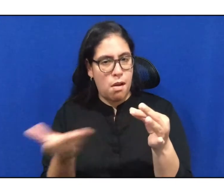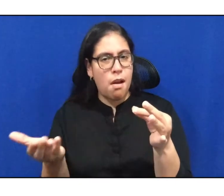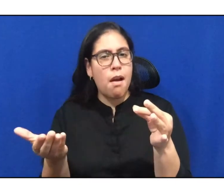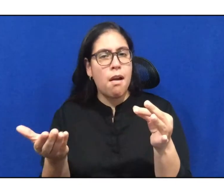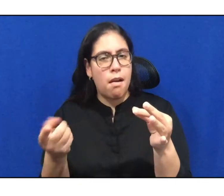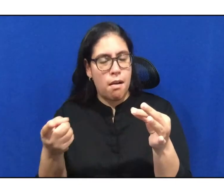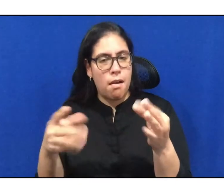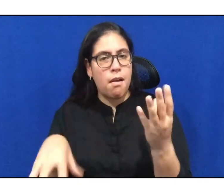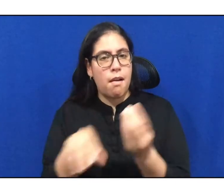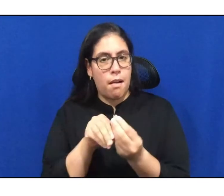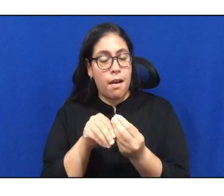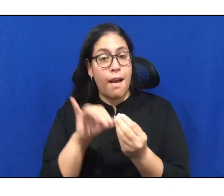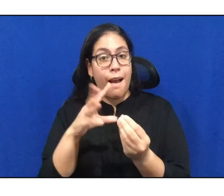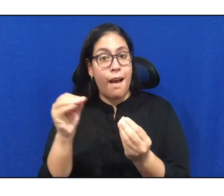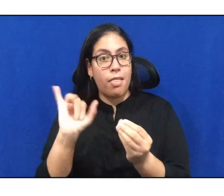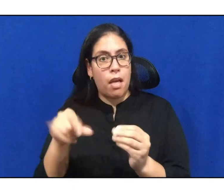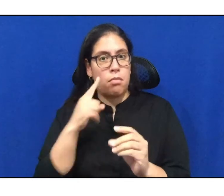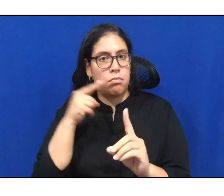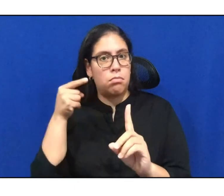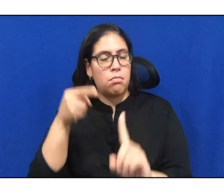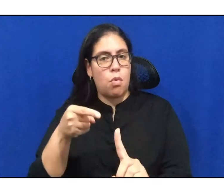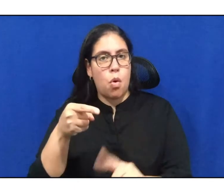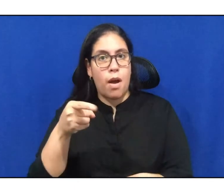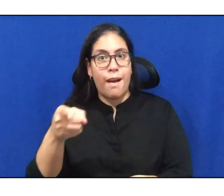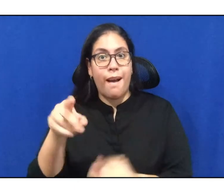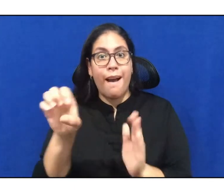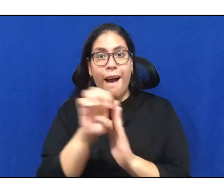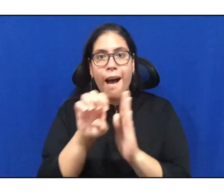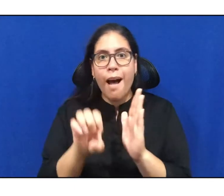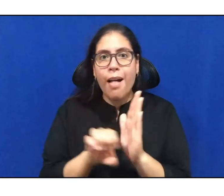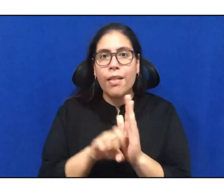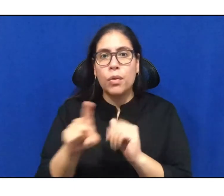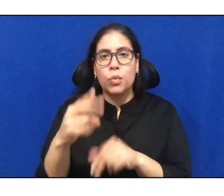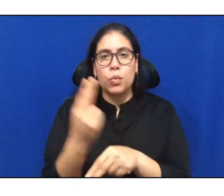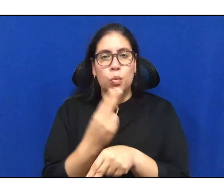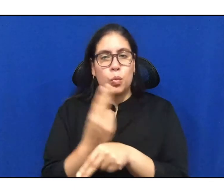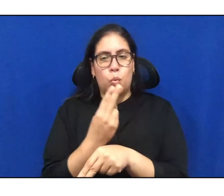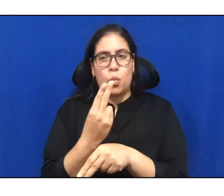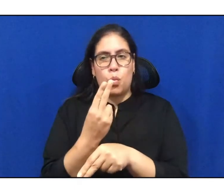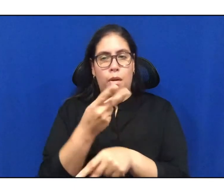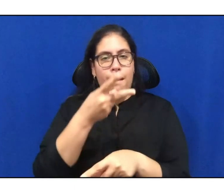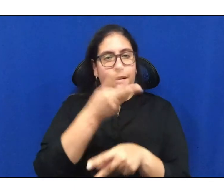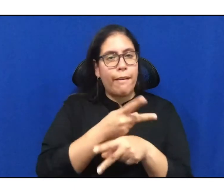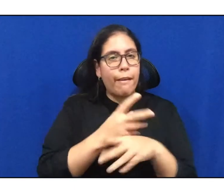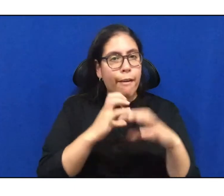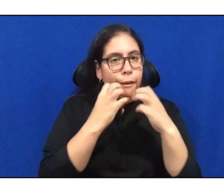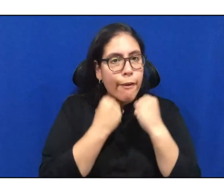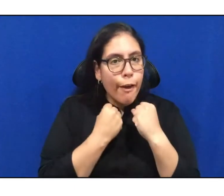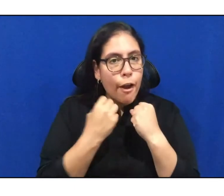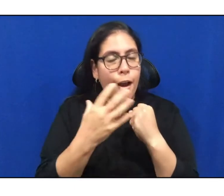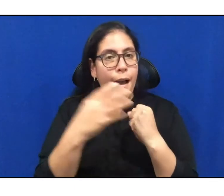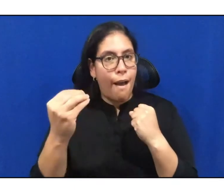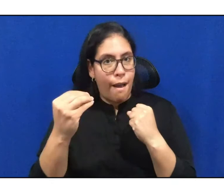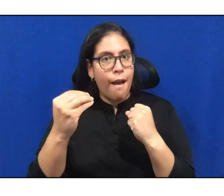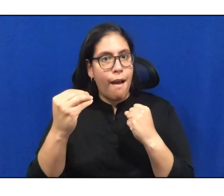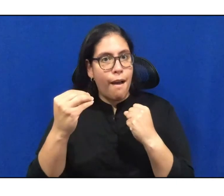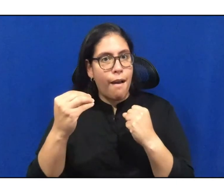And it's I think you used the word care and context, right? That as a